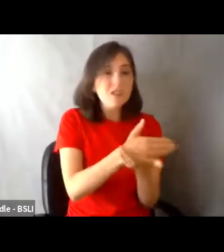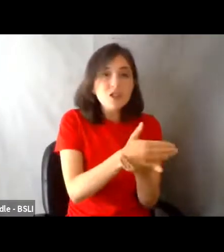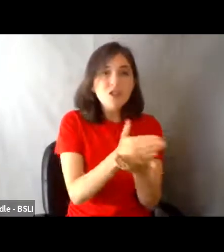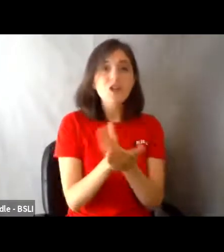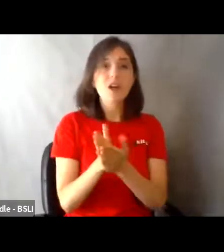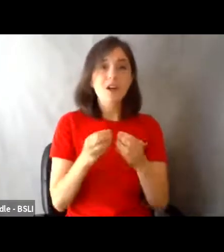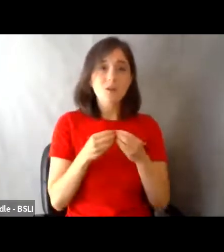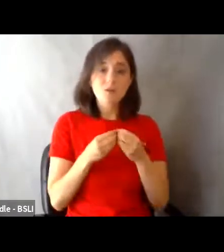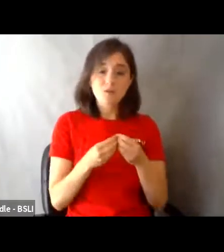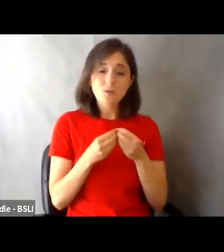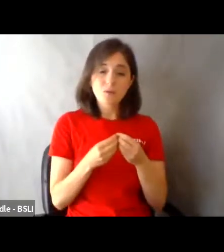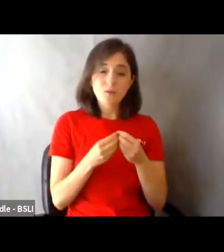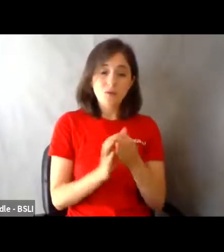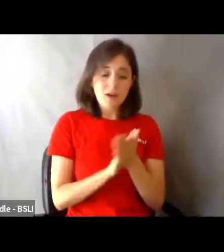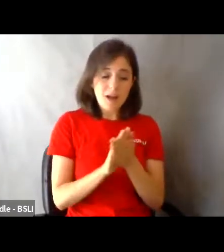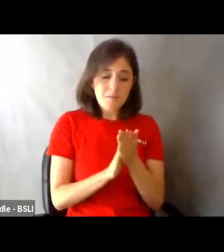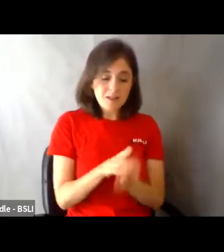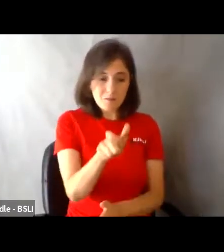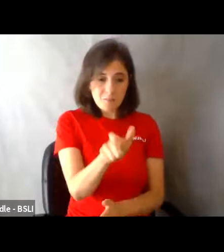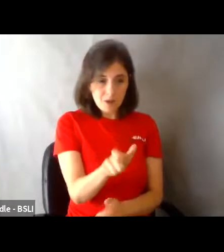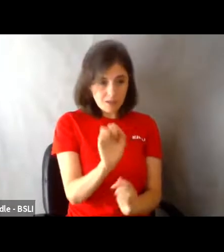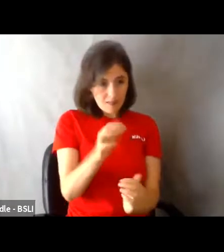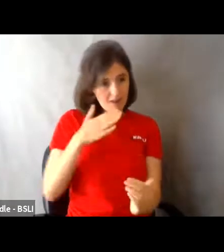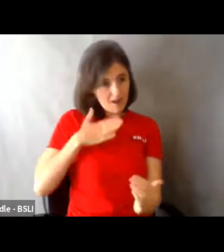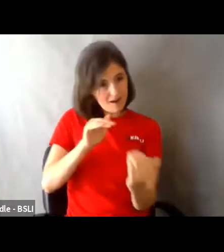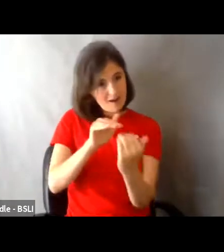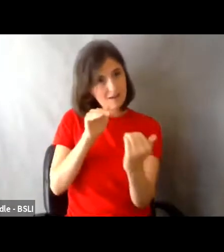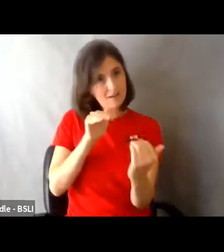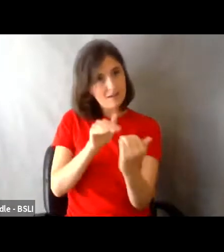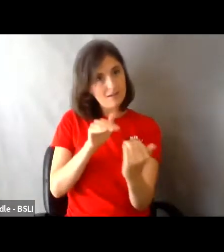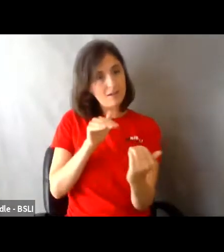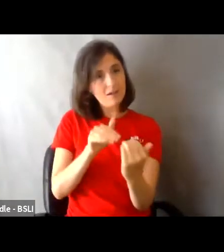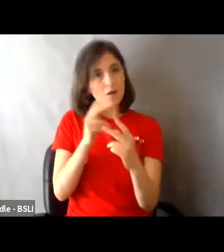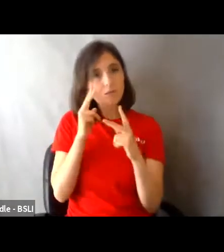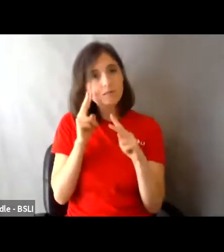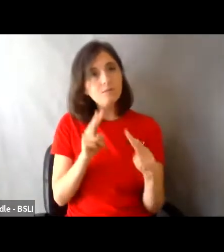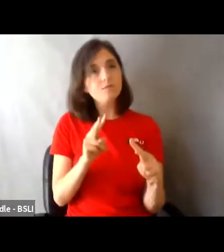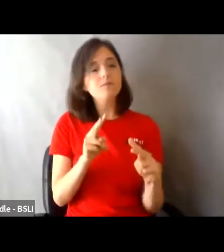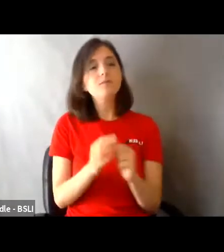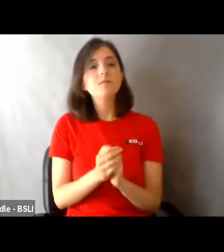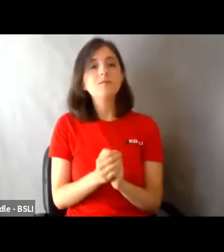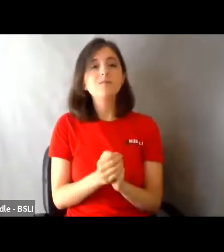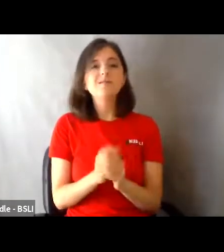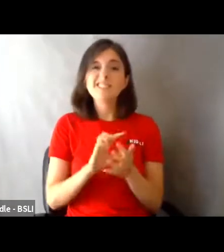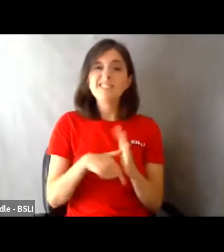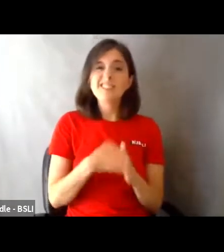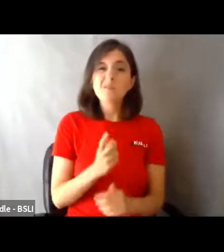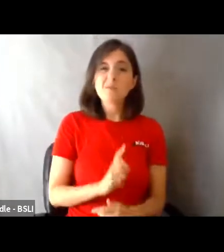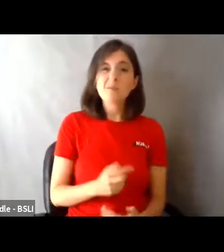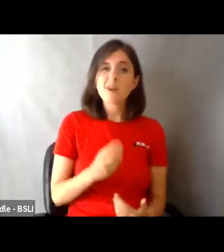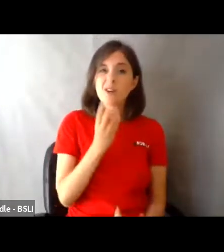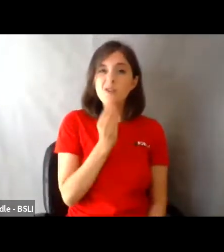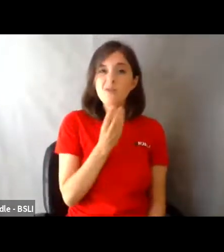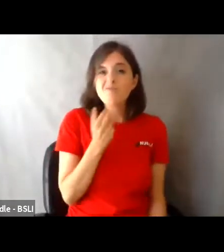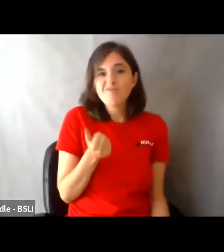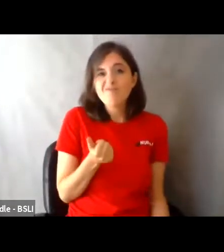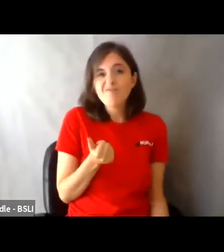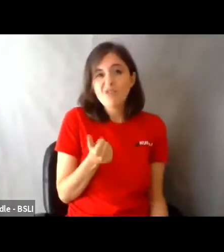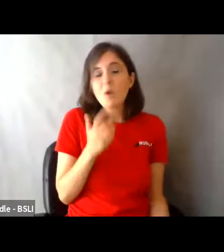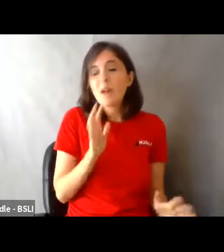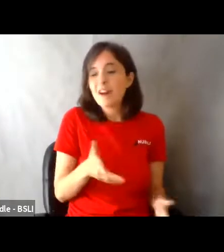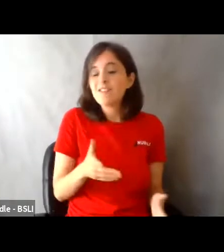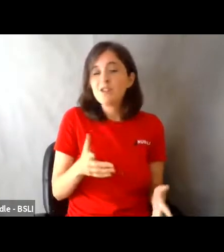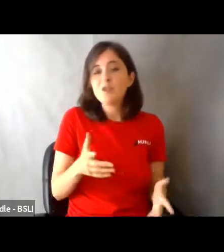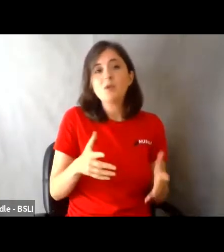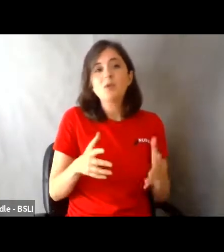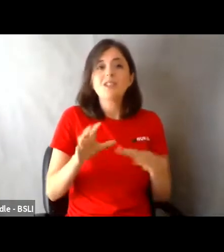people's needs are recognised rather than fought for. You know, we are used to the constant struggle for our rights.